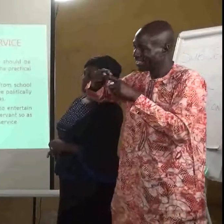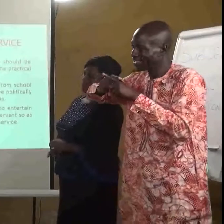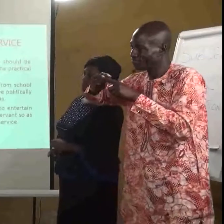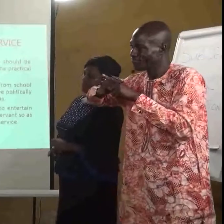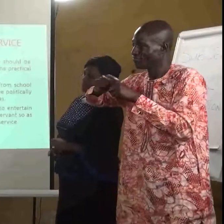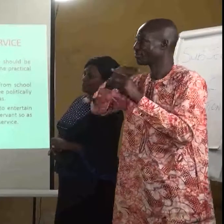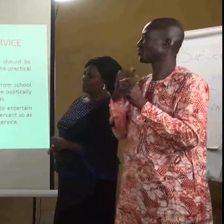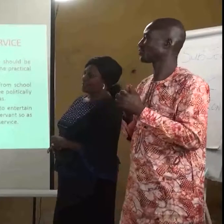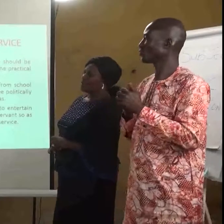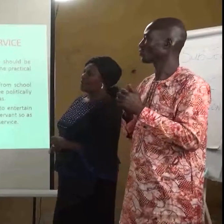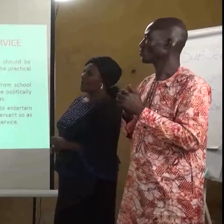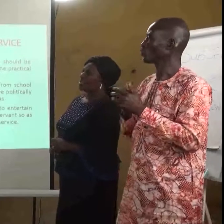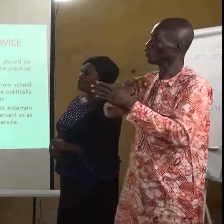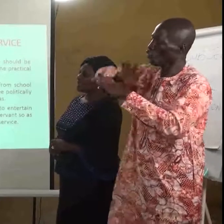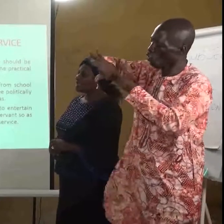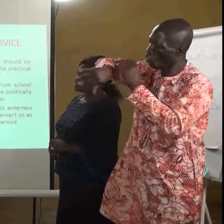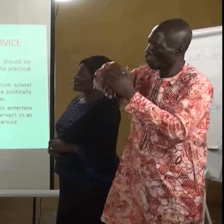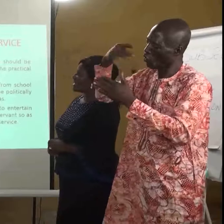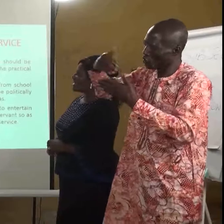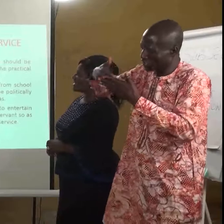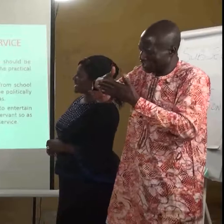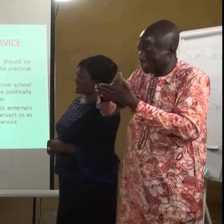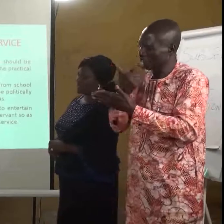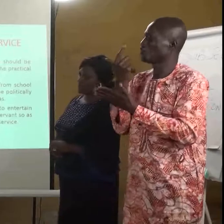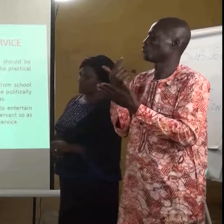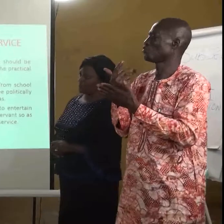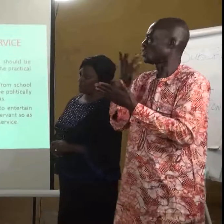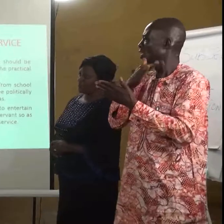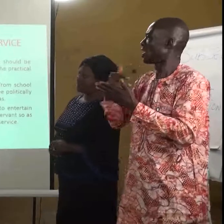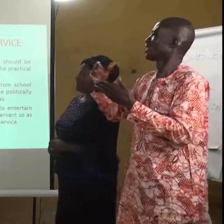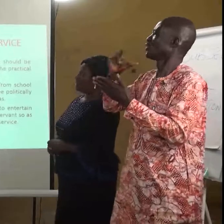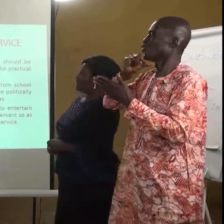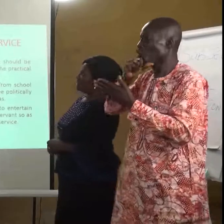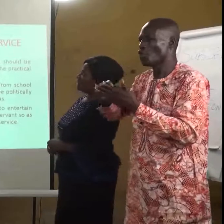training. Why do we think training can help?